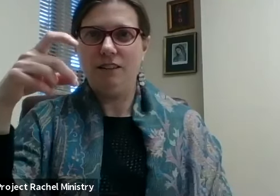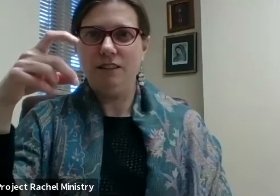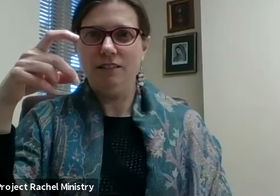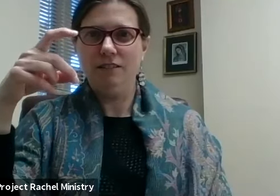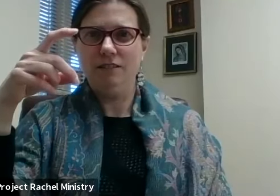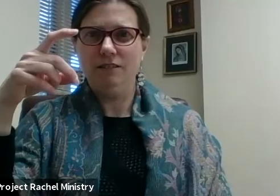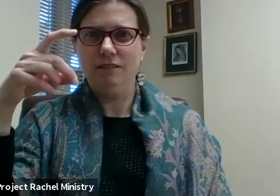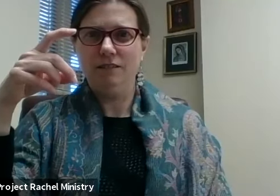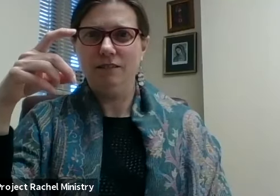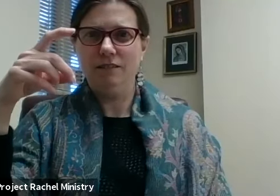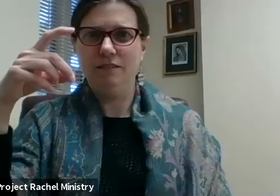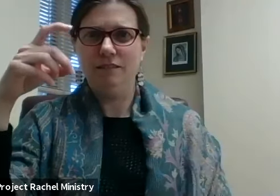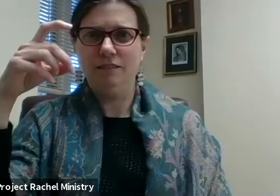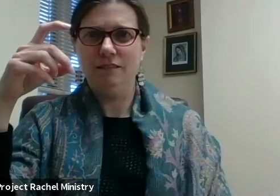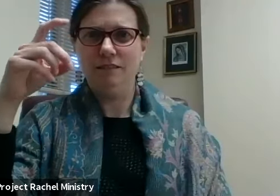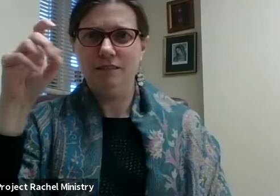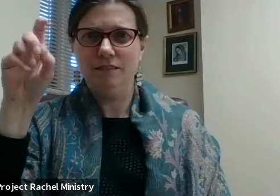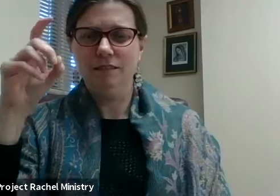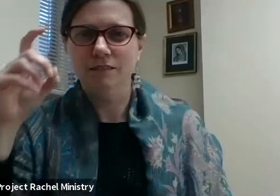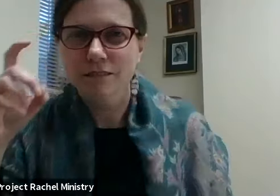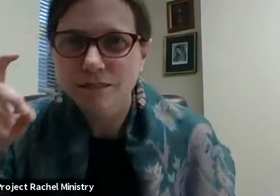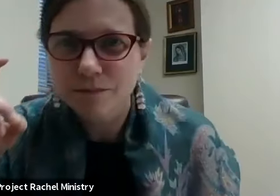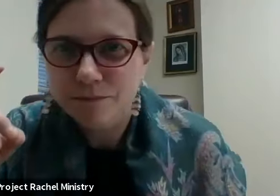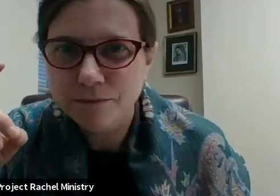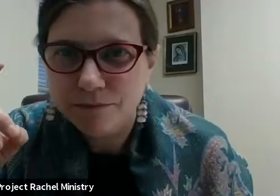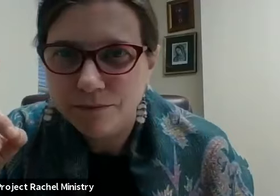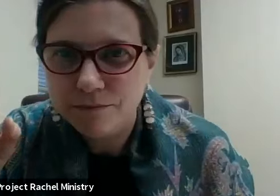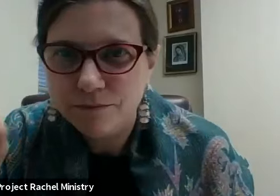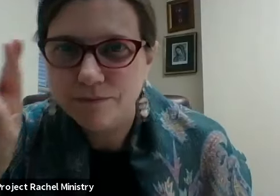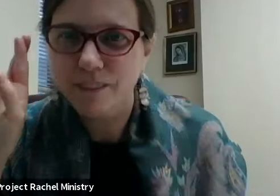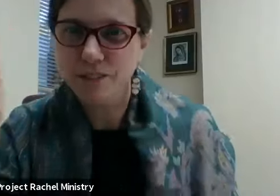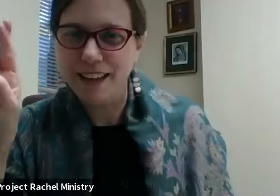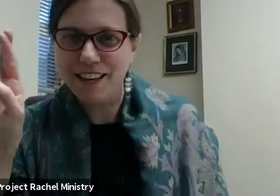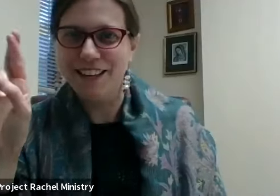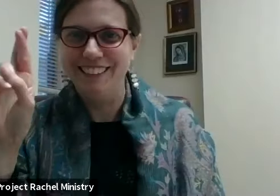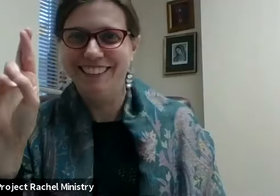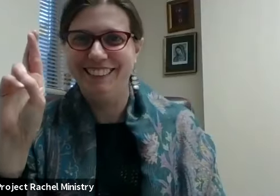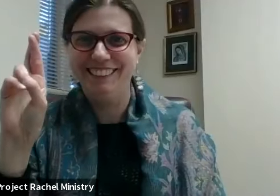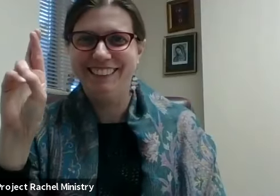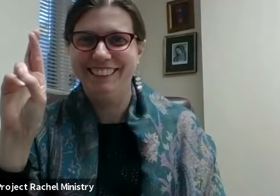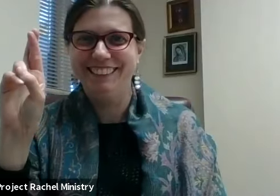R. R. Like fingers crossed. Okay.